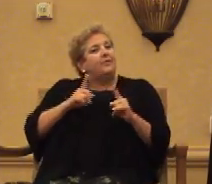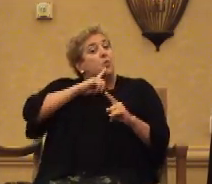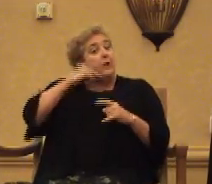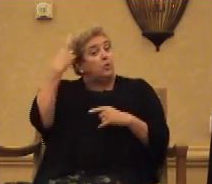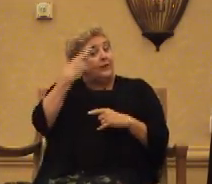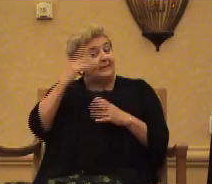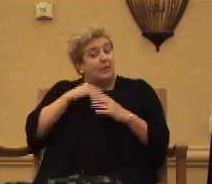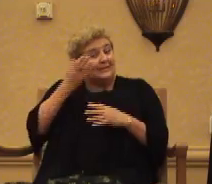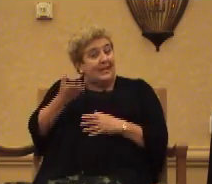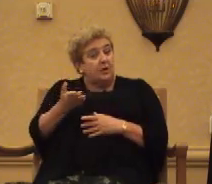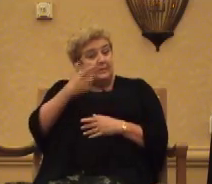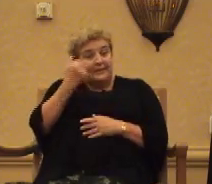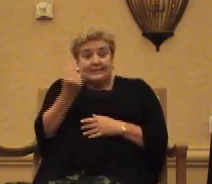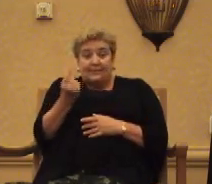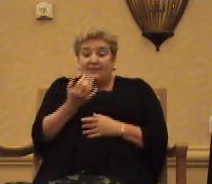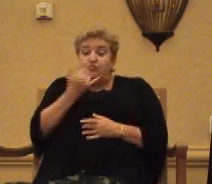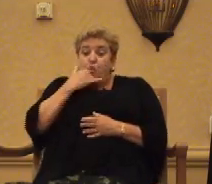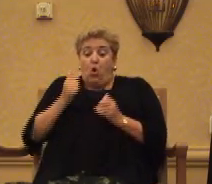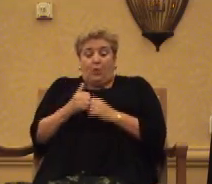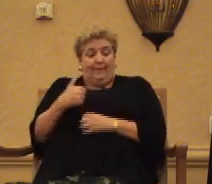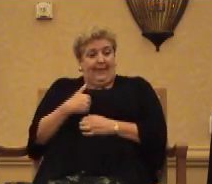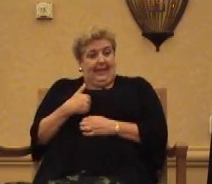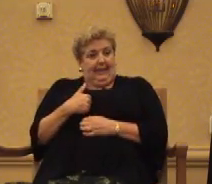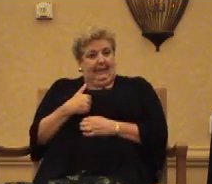me. And I don't know what it is, but every time I go out to